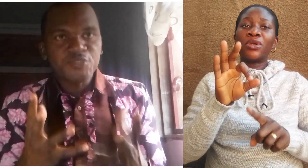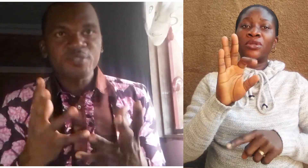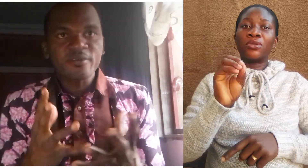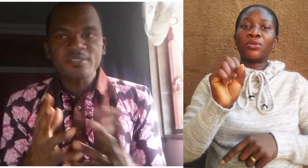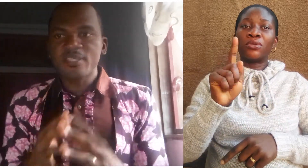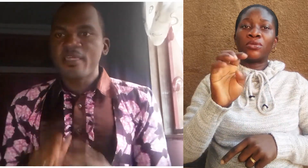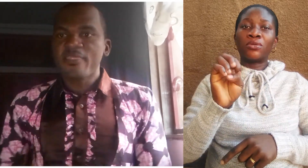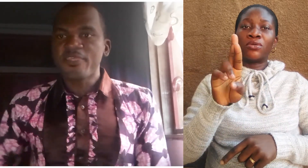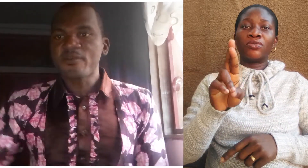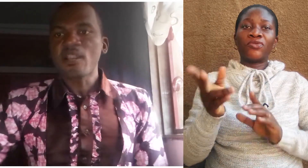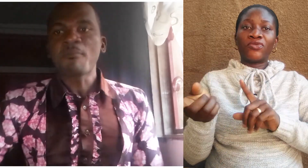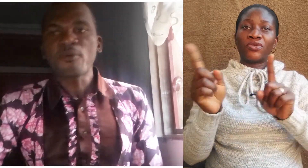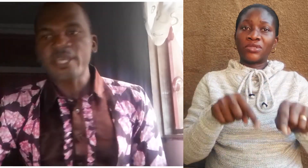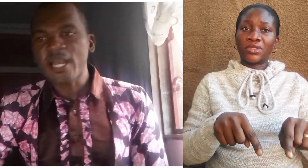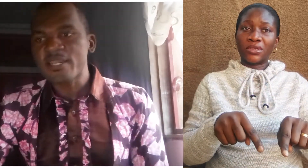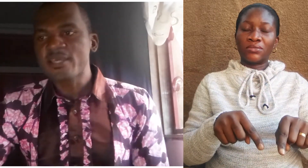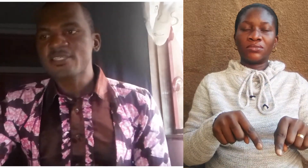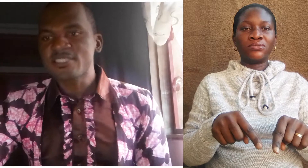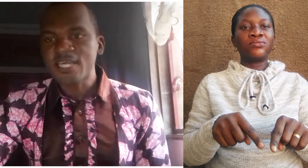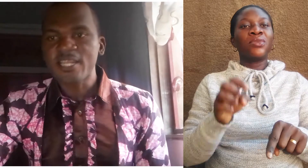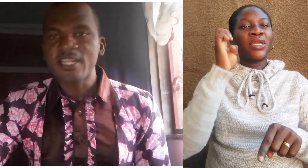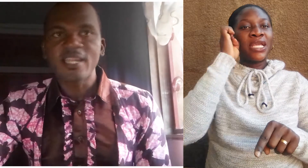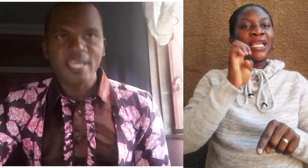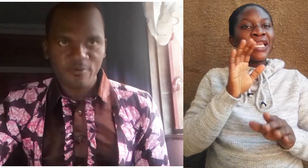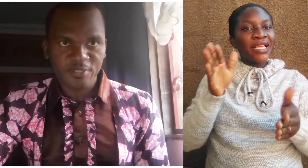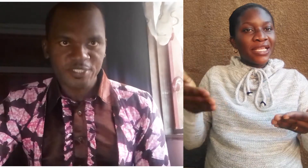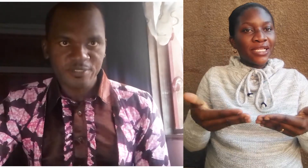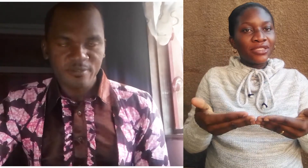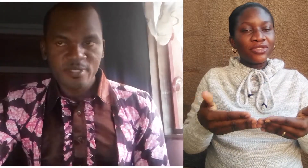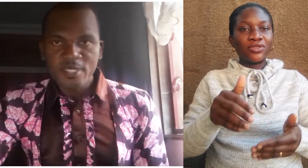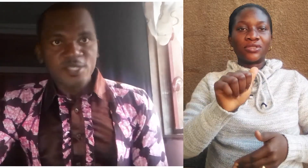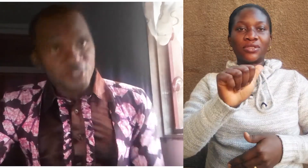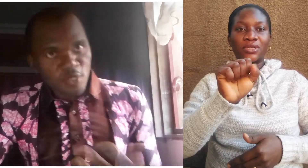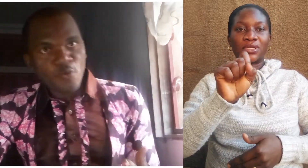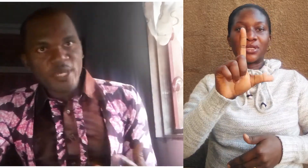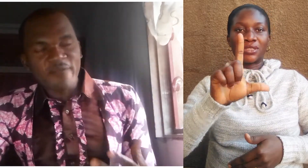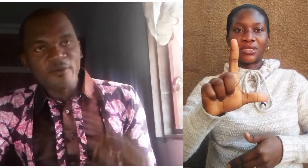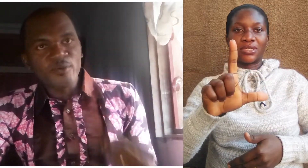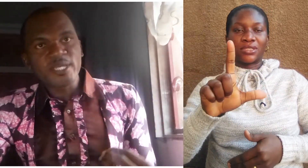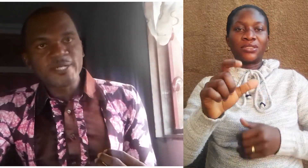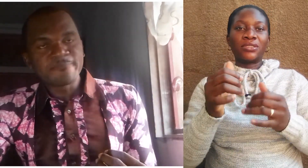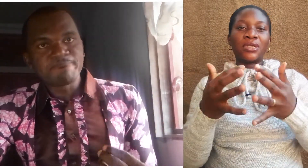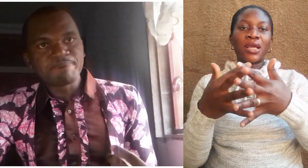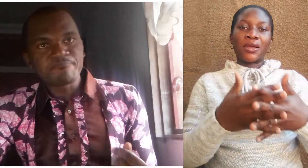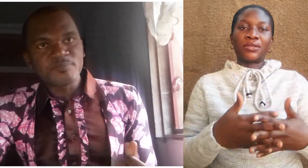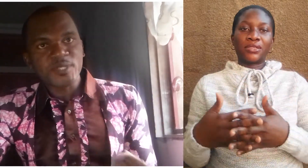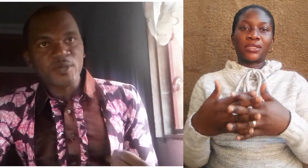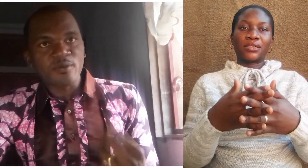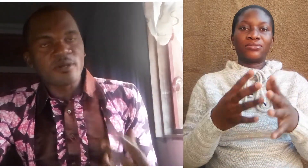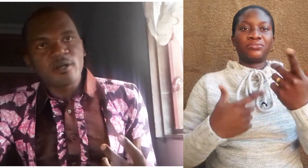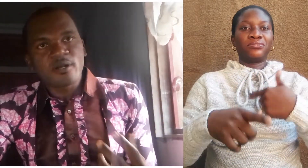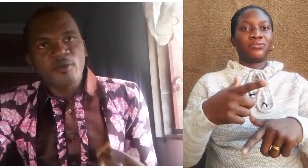he introduced the American Sign Language. So we are very